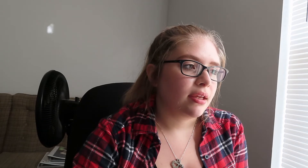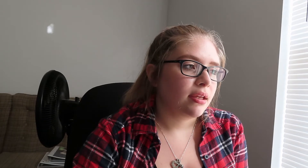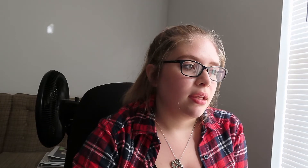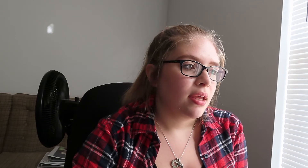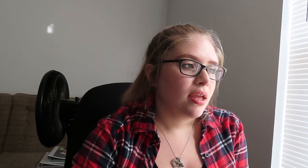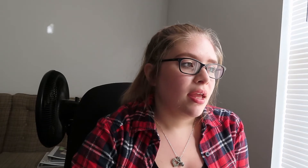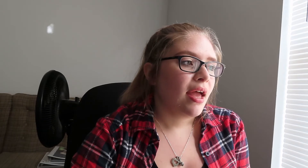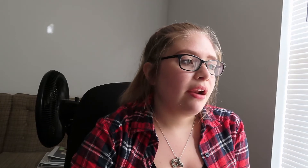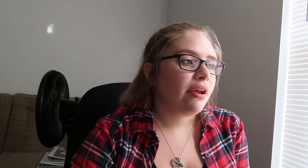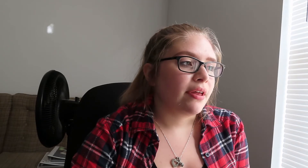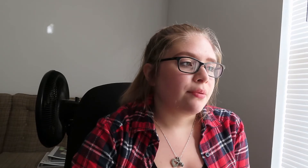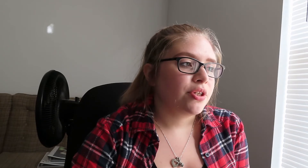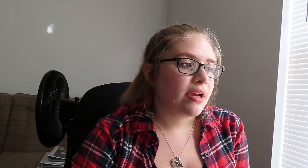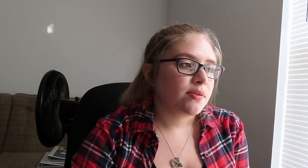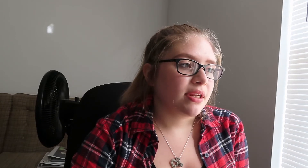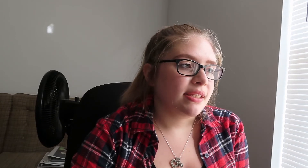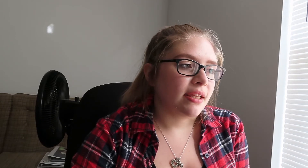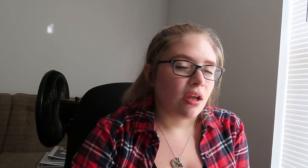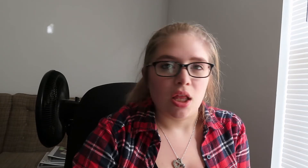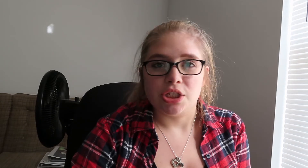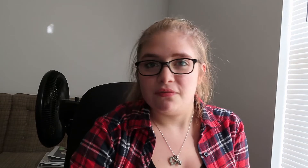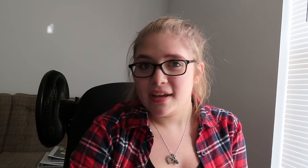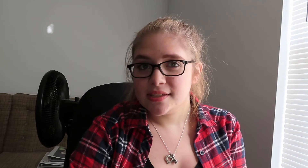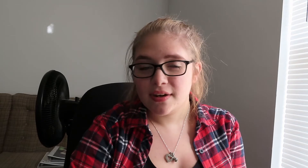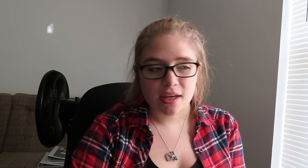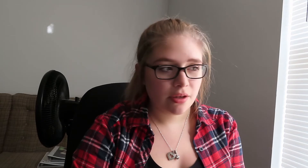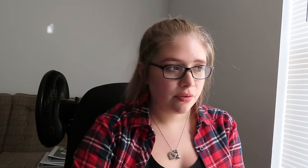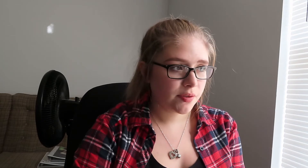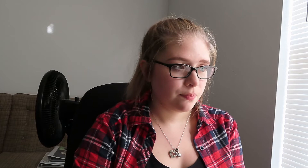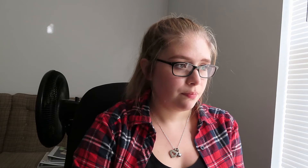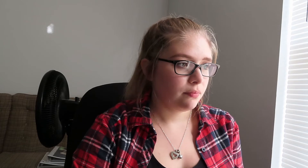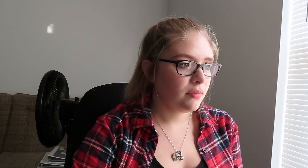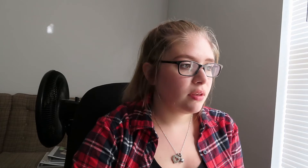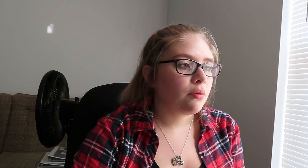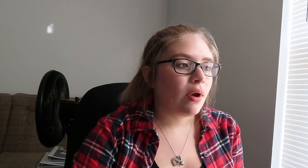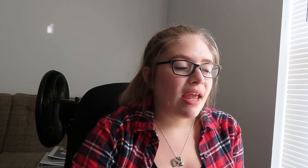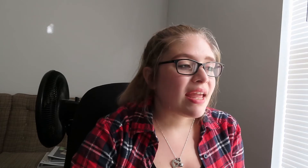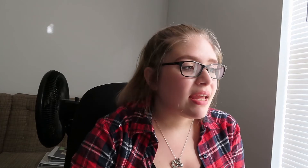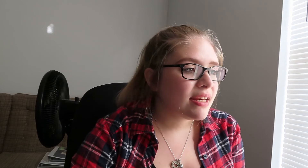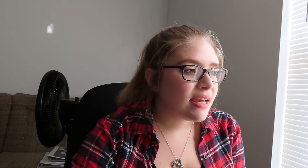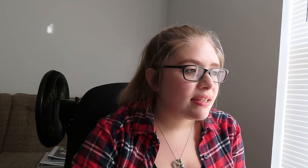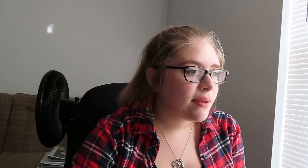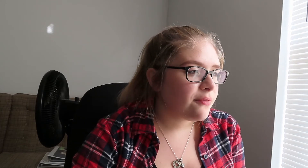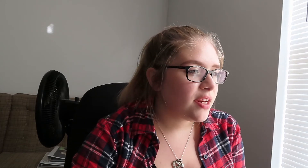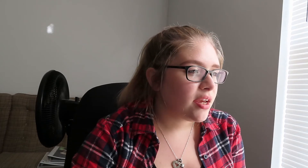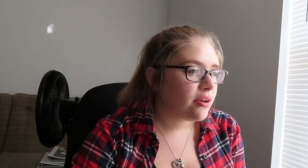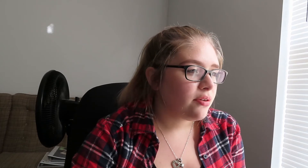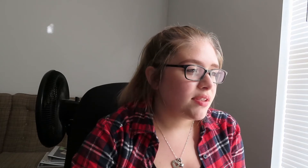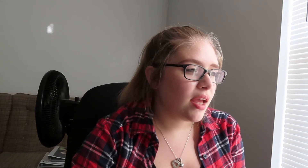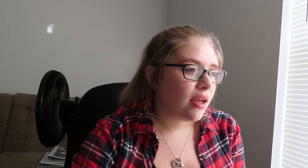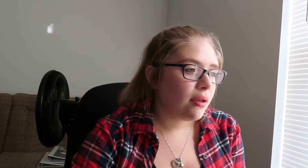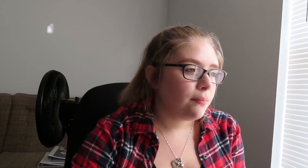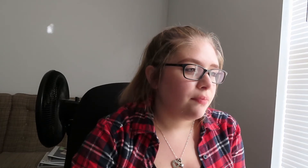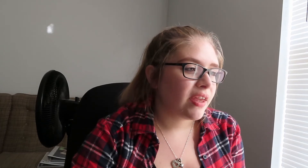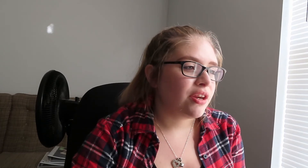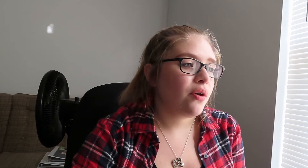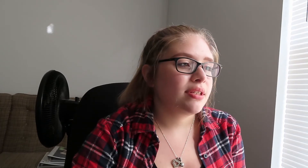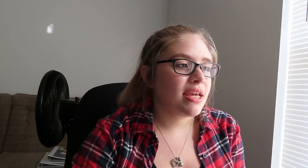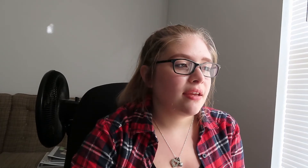i don't know like would you guys want to see like college advice videos what i eat in a day type of videos um like a note-taking